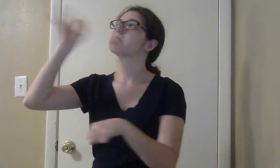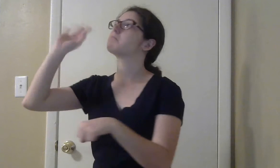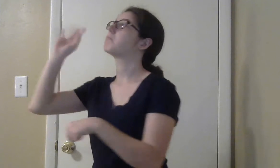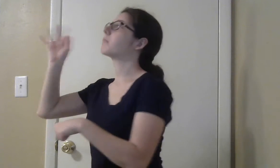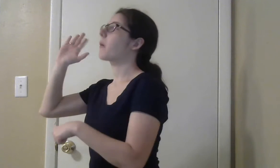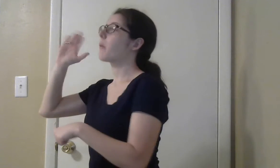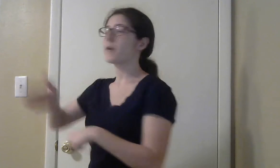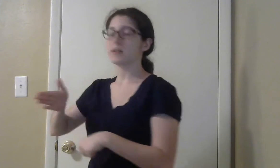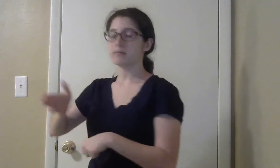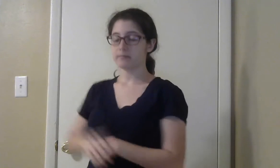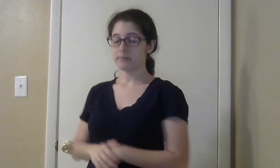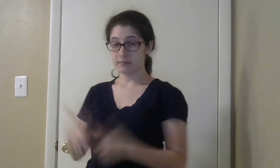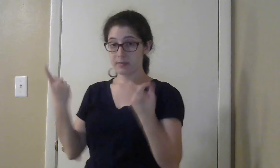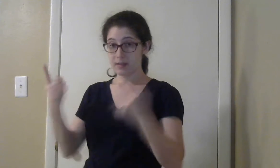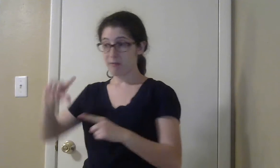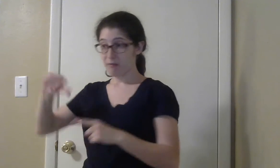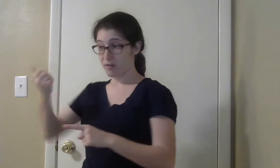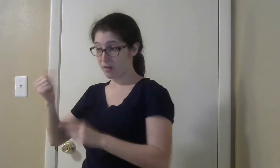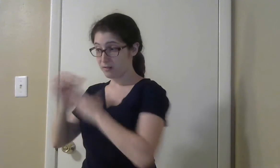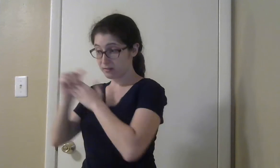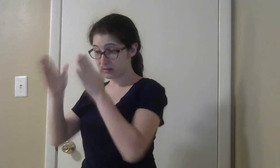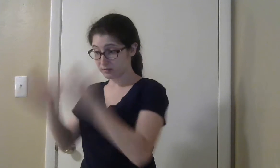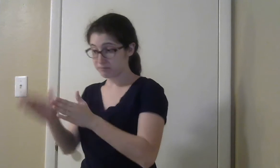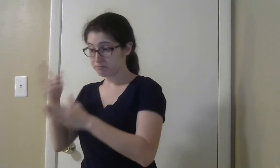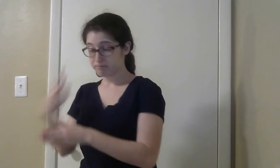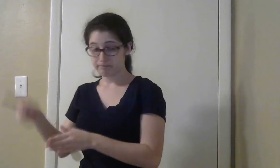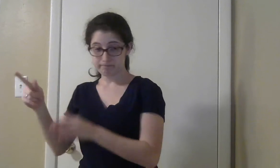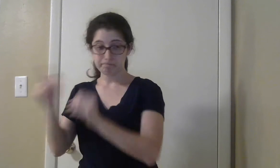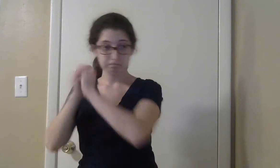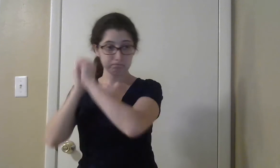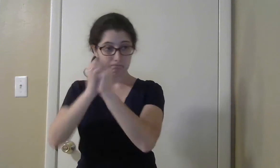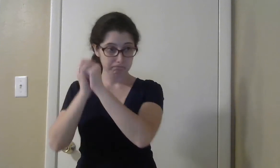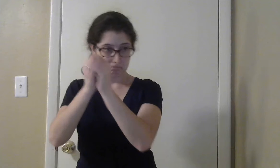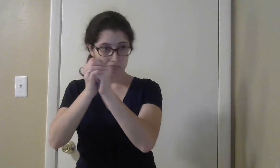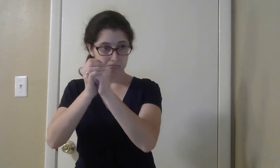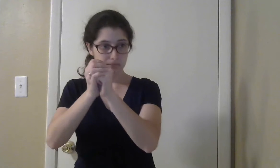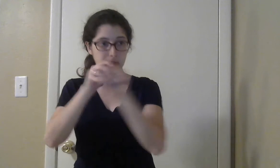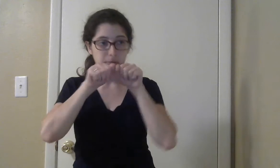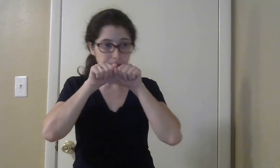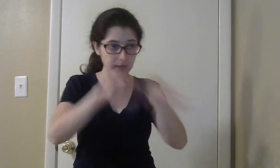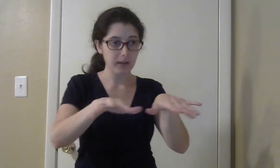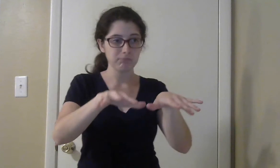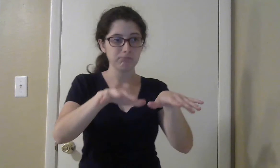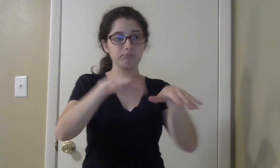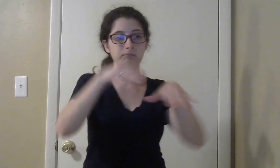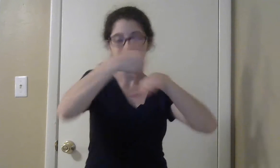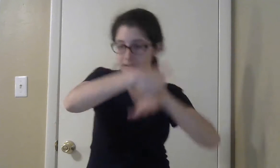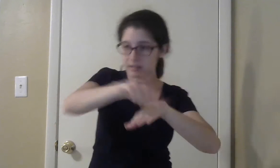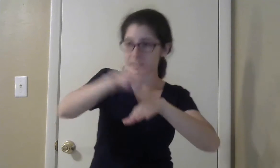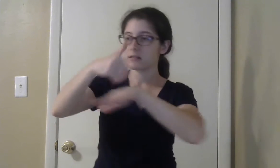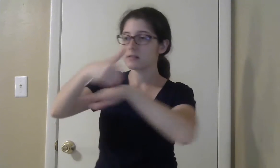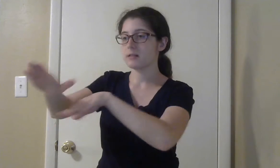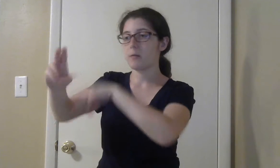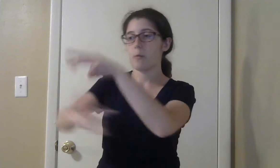were fasting, it seems, in order to express to God their own need and